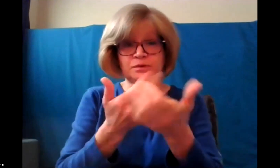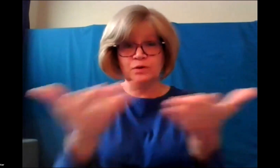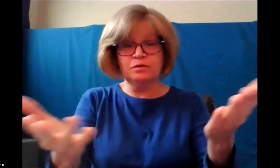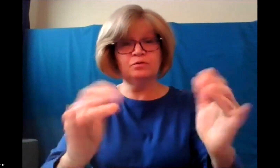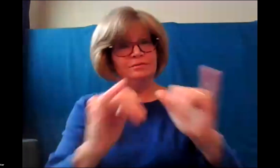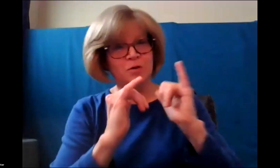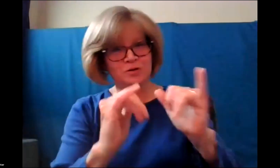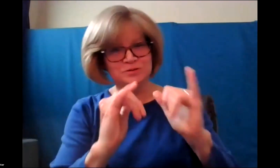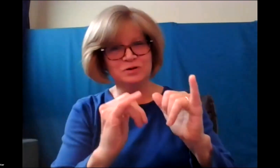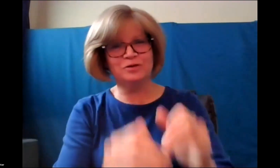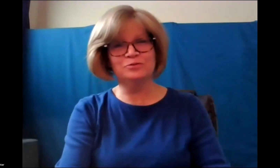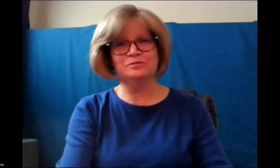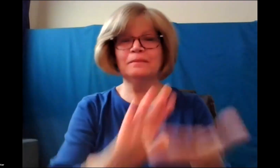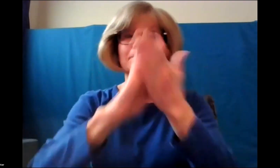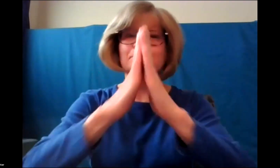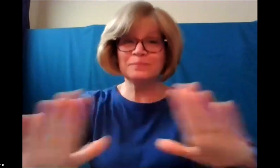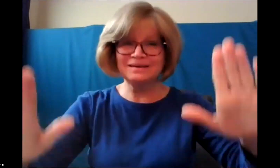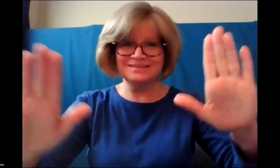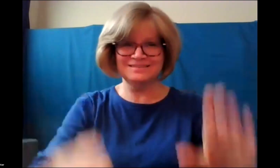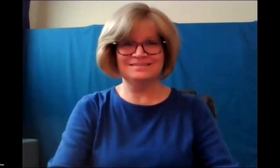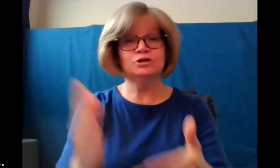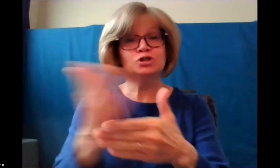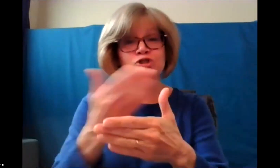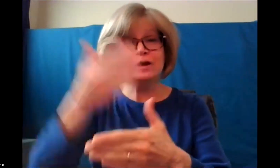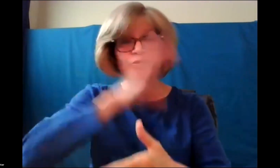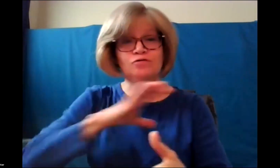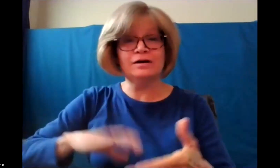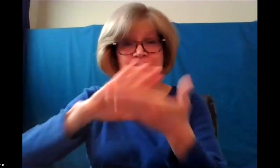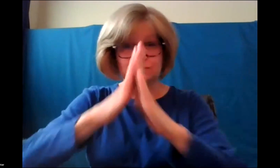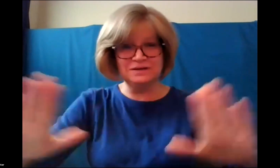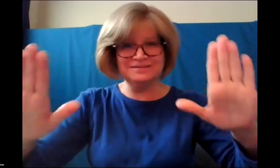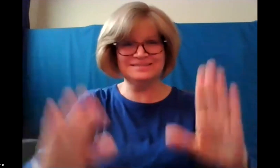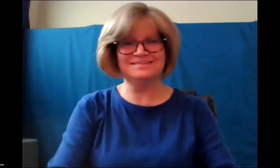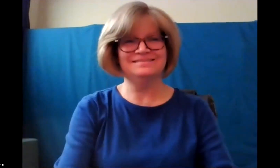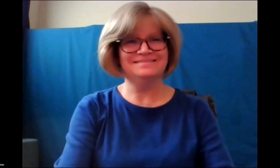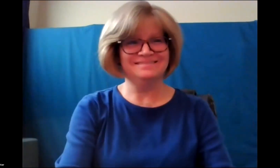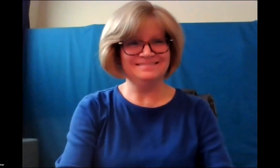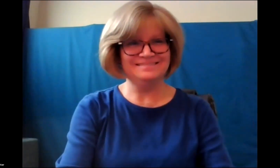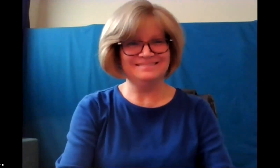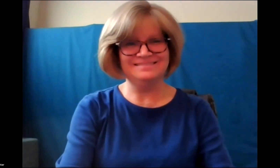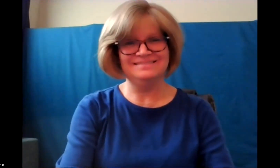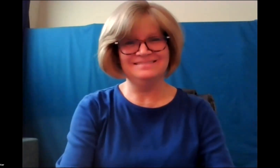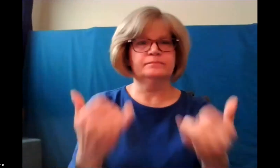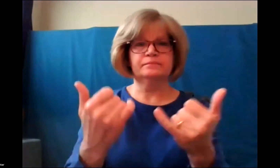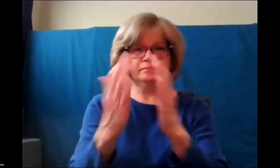Peace of Christ be with you, also with you. Peace. Shape of Christ's peace.